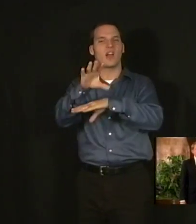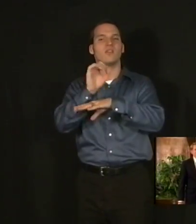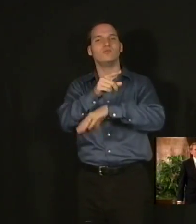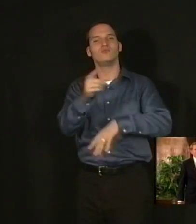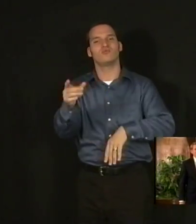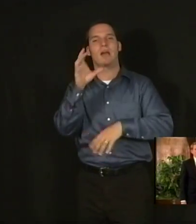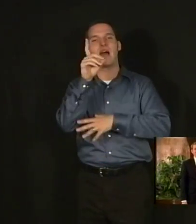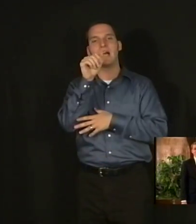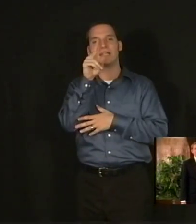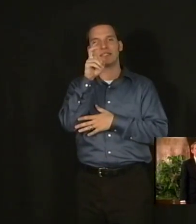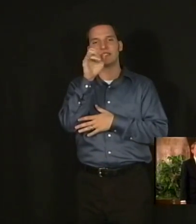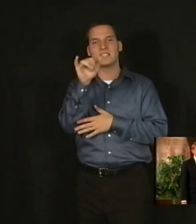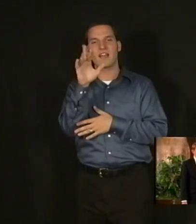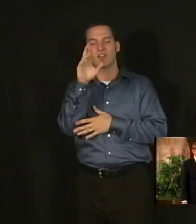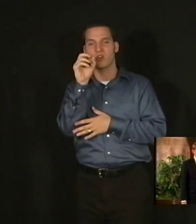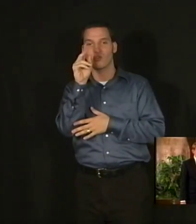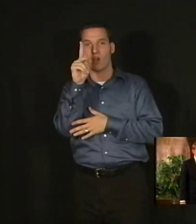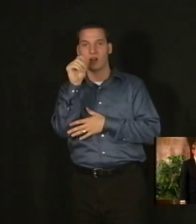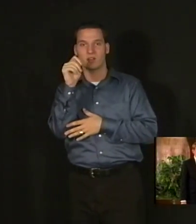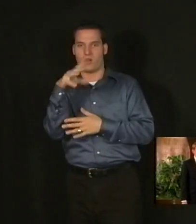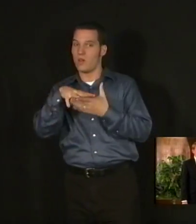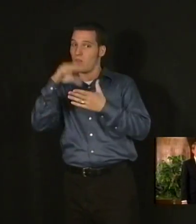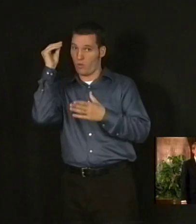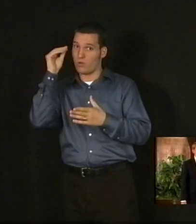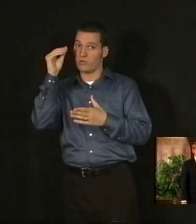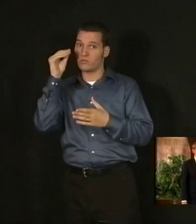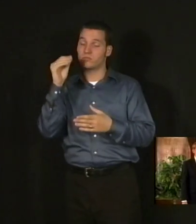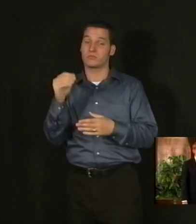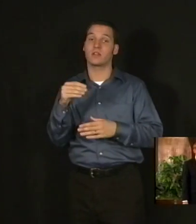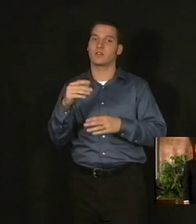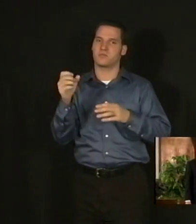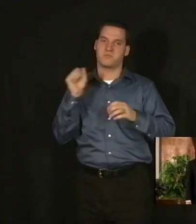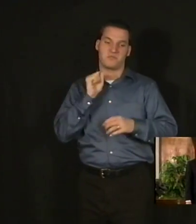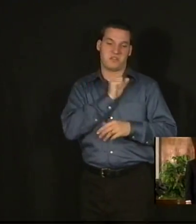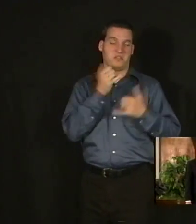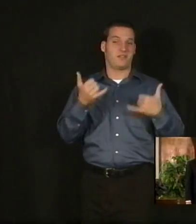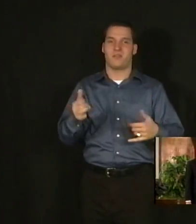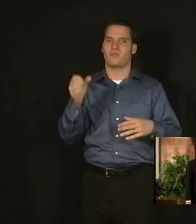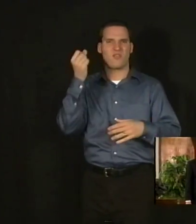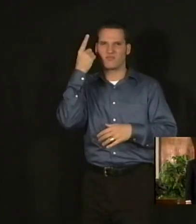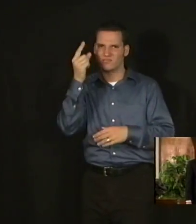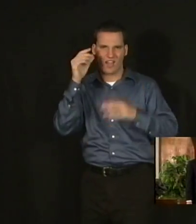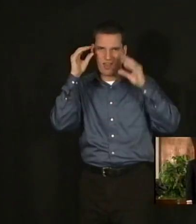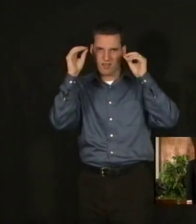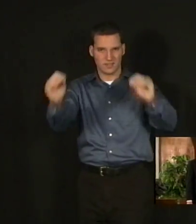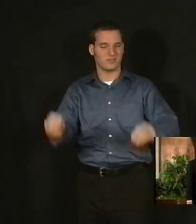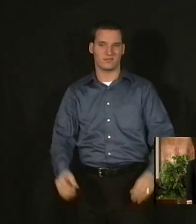you. Davy Crockett said, boy, he learned his lesson. But the senators and representatives today do not understand that lesson.